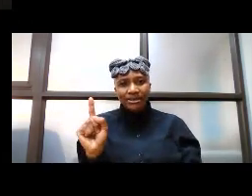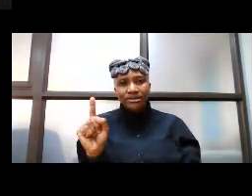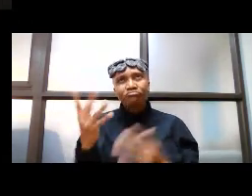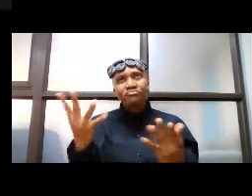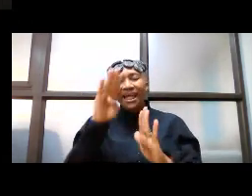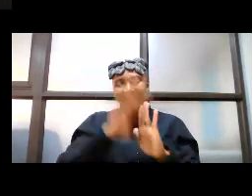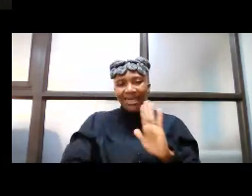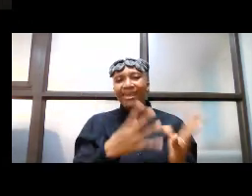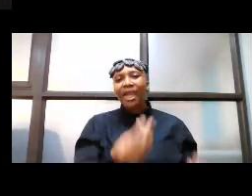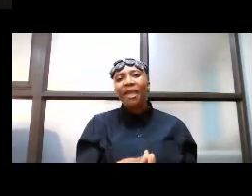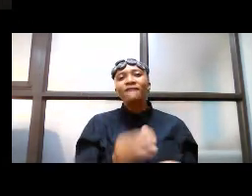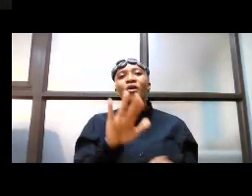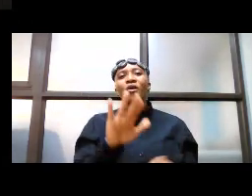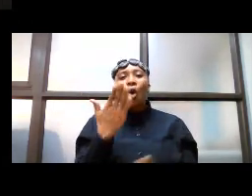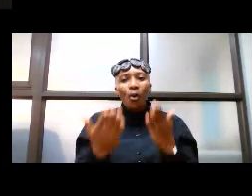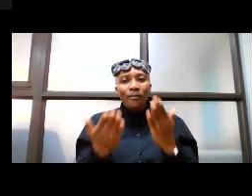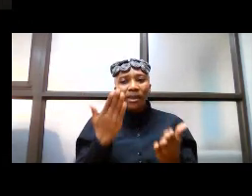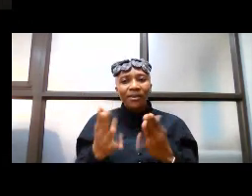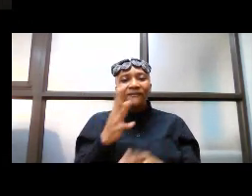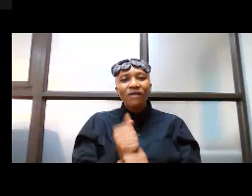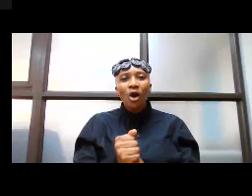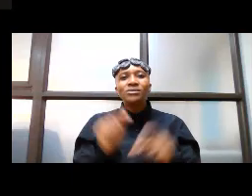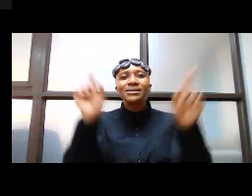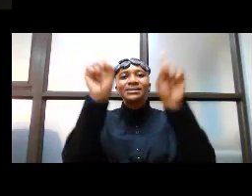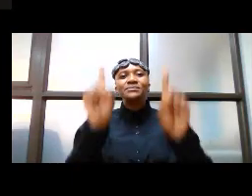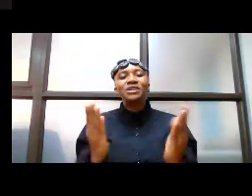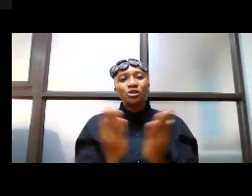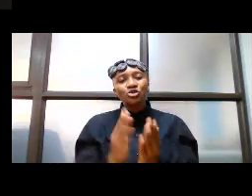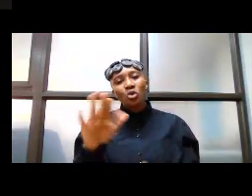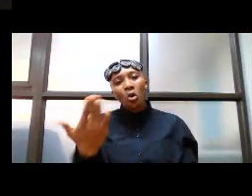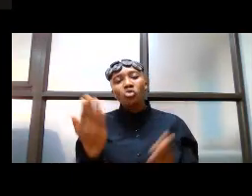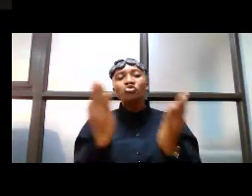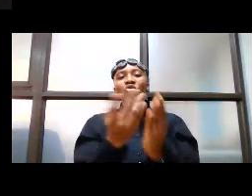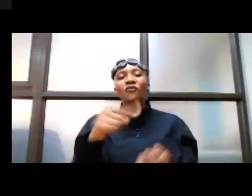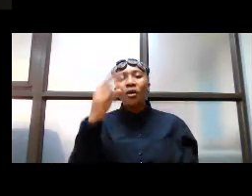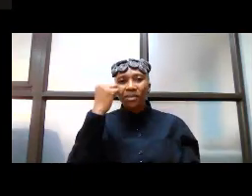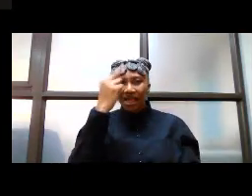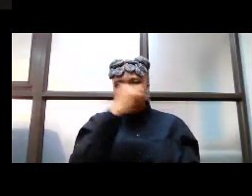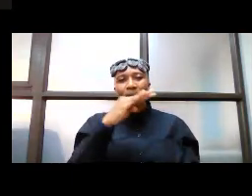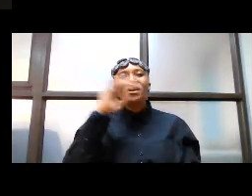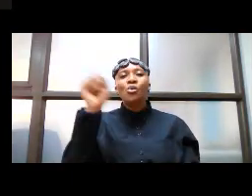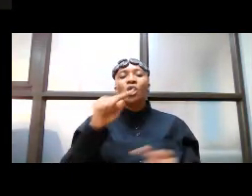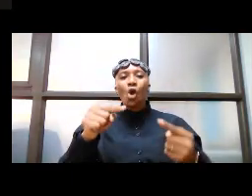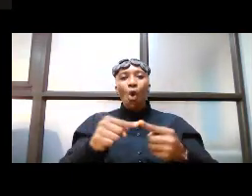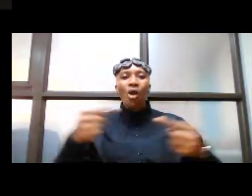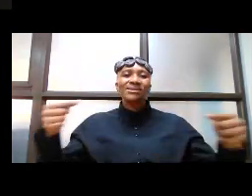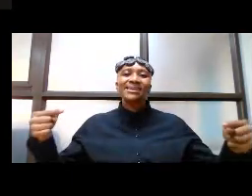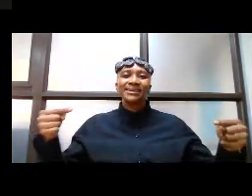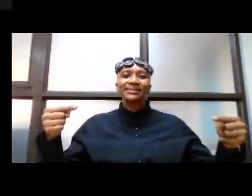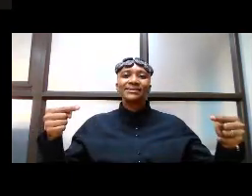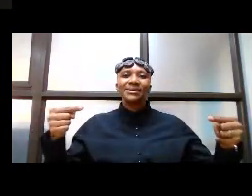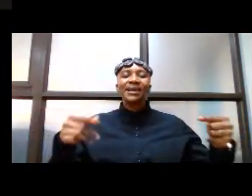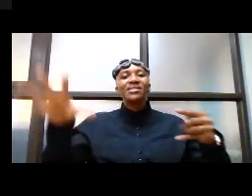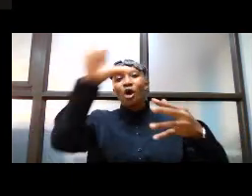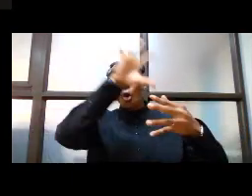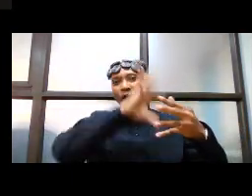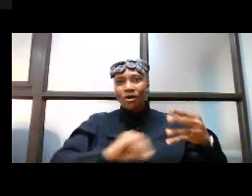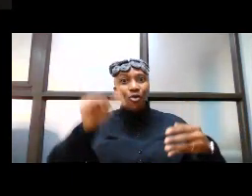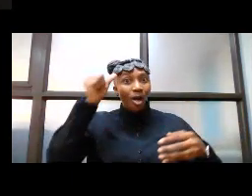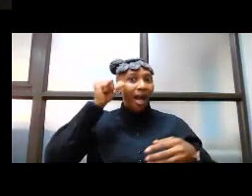lurking or to be found with the special schools or schools for the blind, which sort of contradict the overall